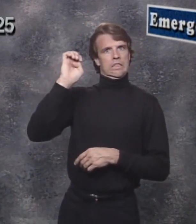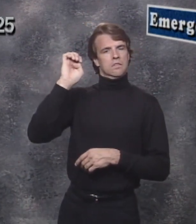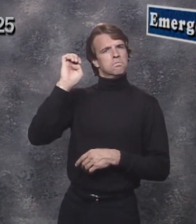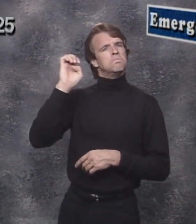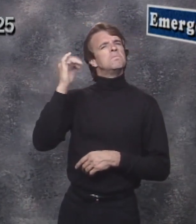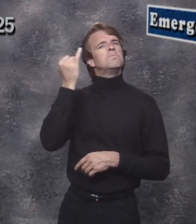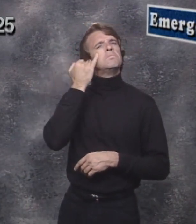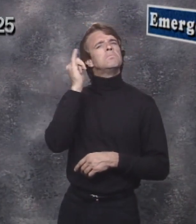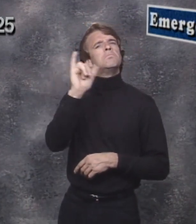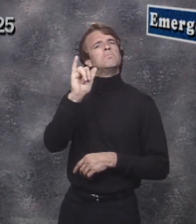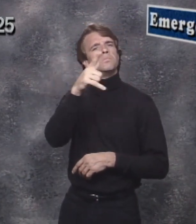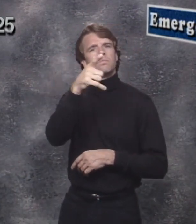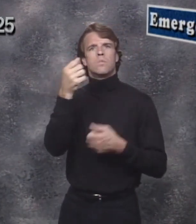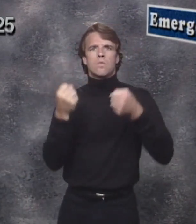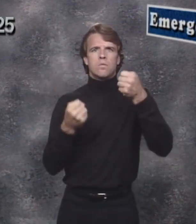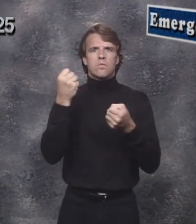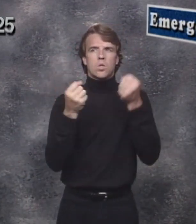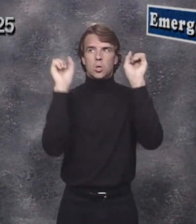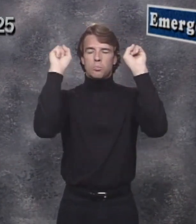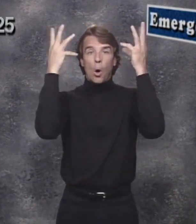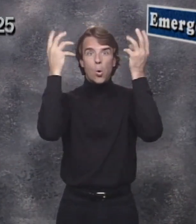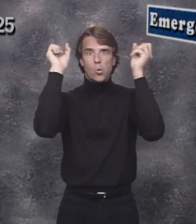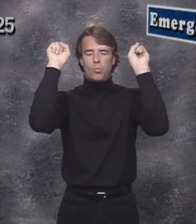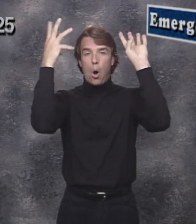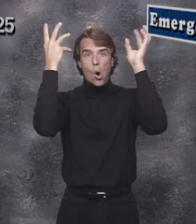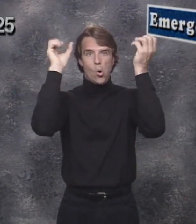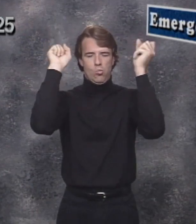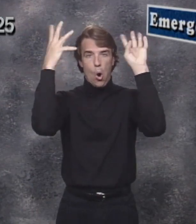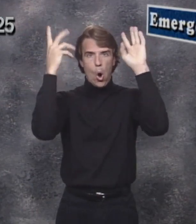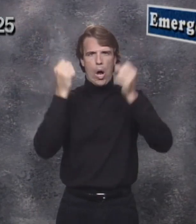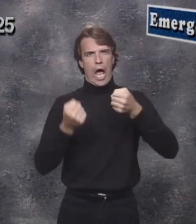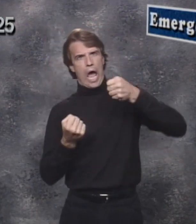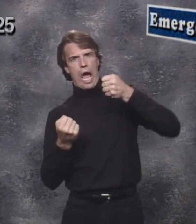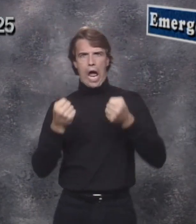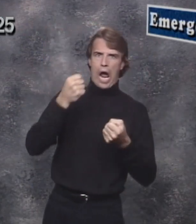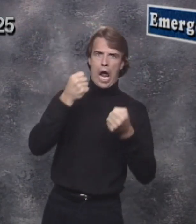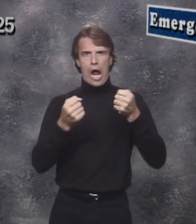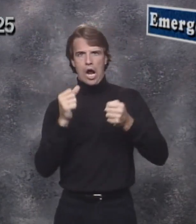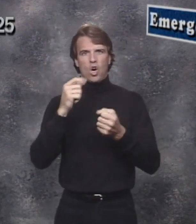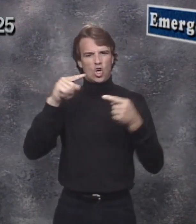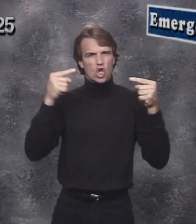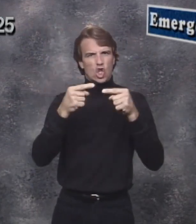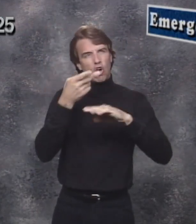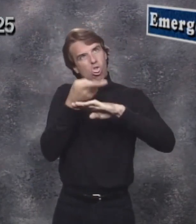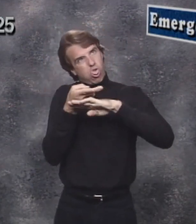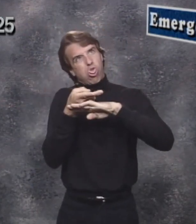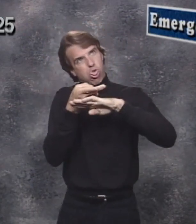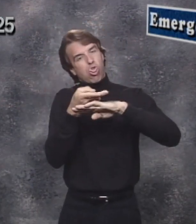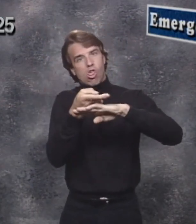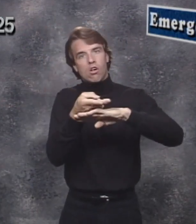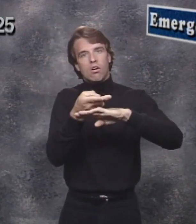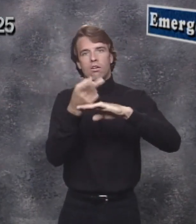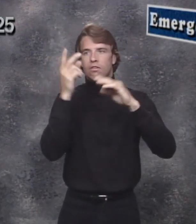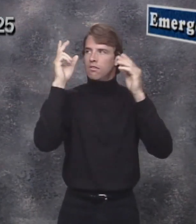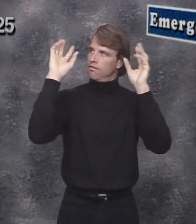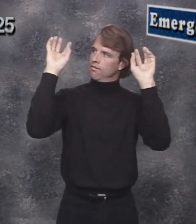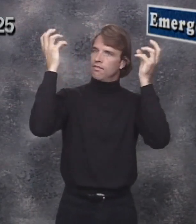Emergency. Well, suppose you are driving and there are flashing lights of an ambulance carrying an injured